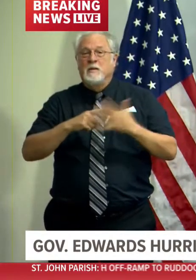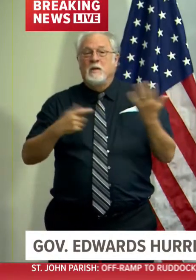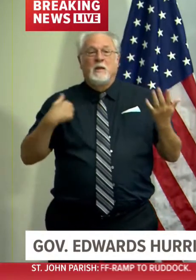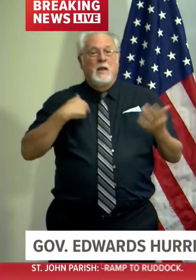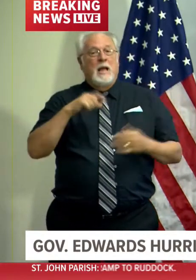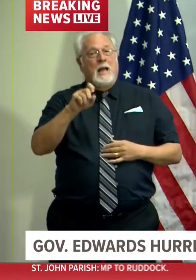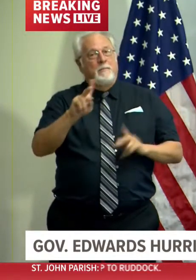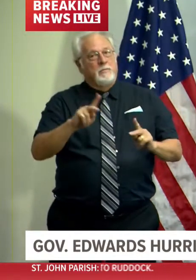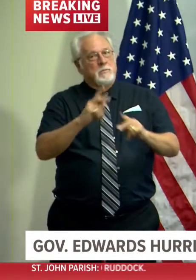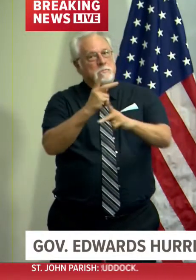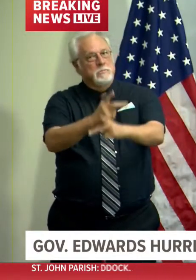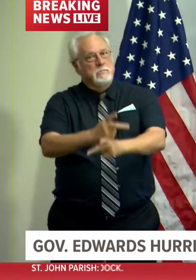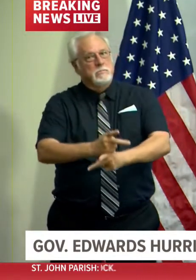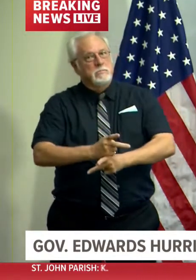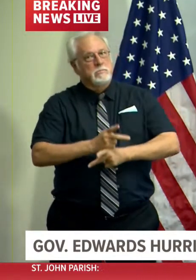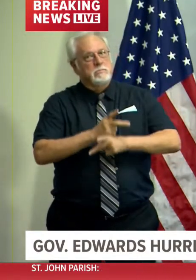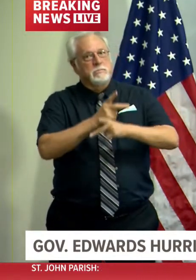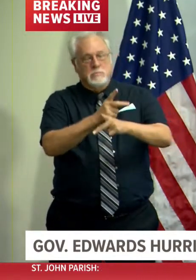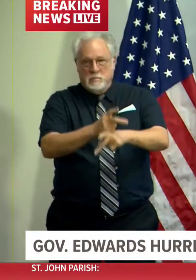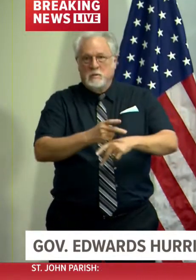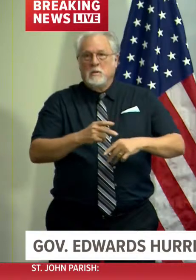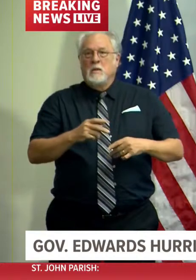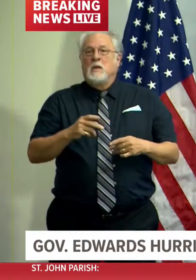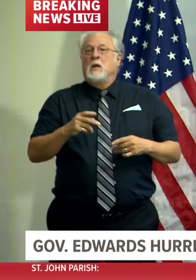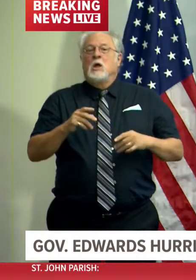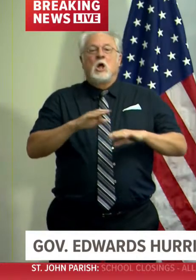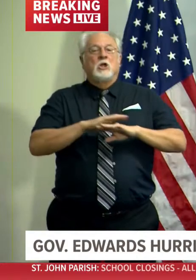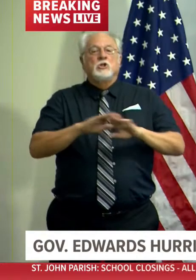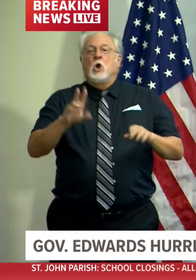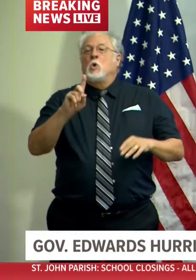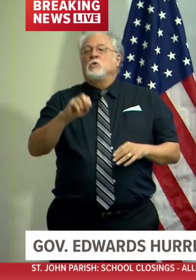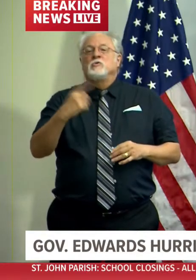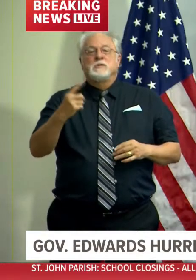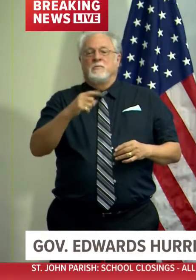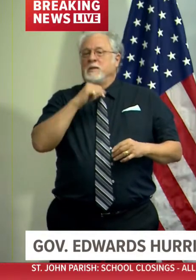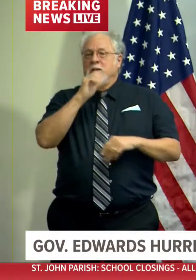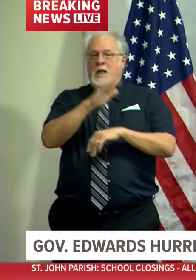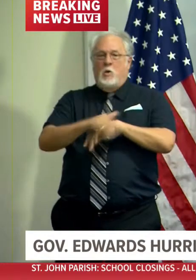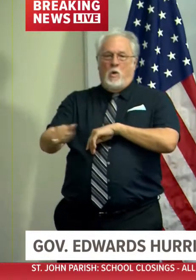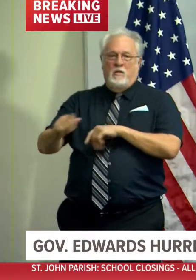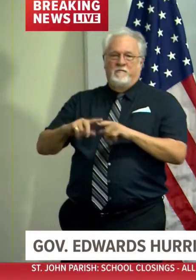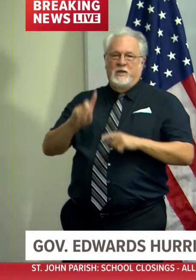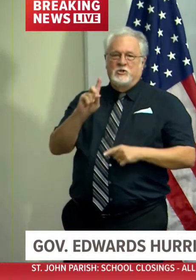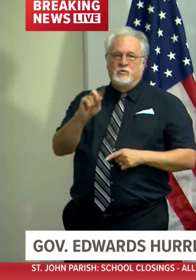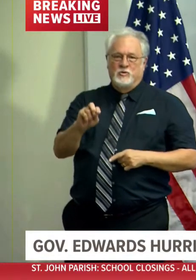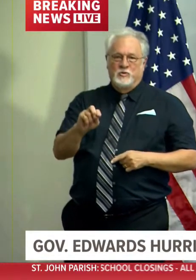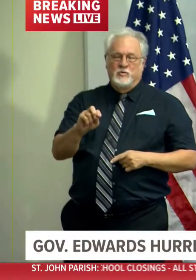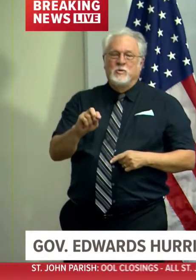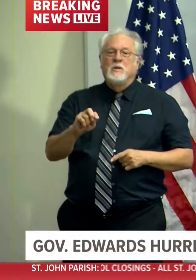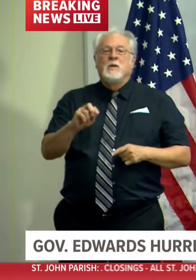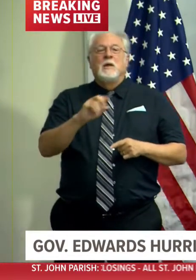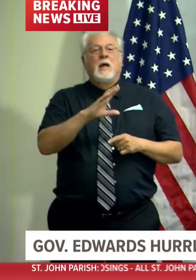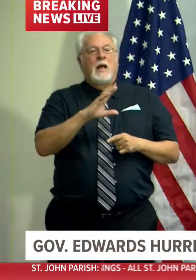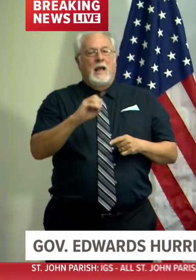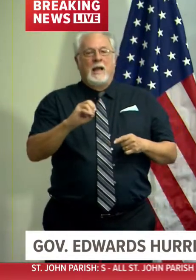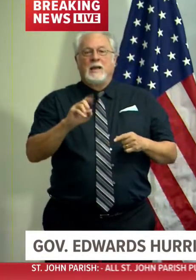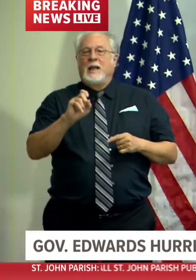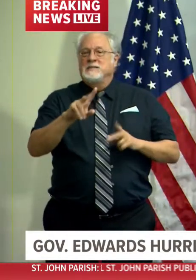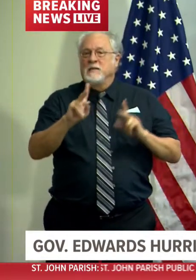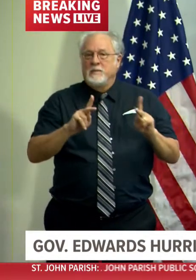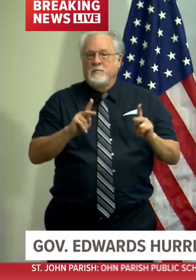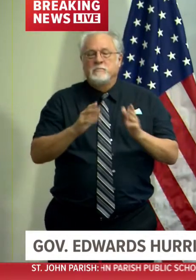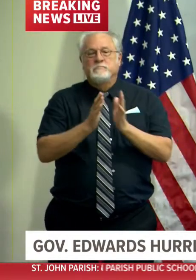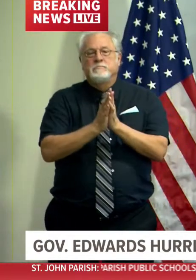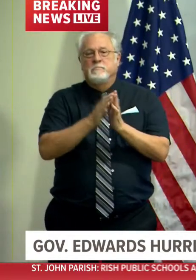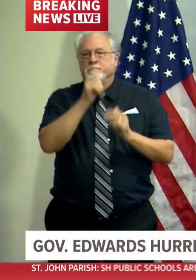asking people to be extremely careful out there. Don't do something you're not qualified to do, and we're asking people to